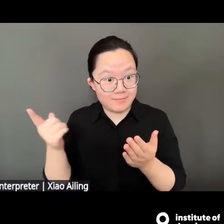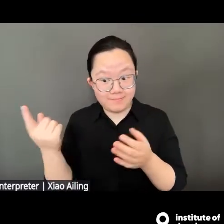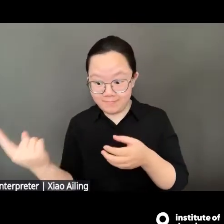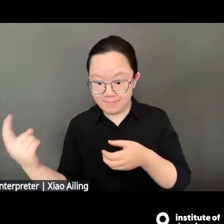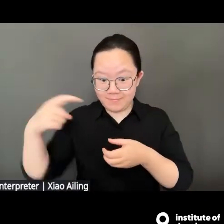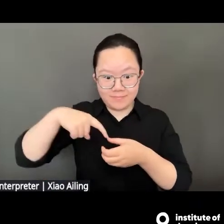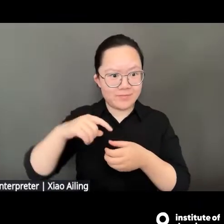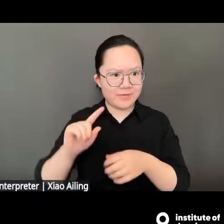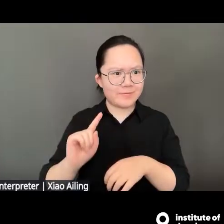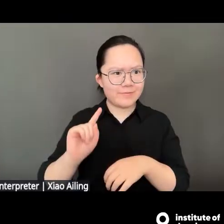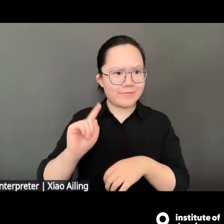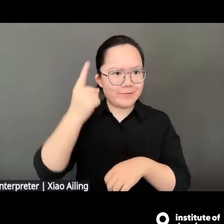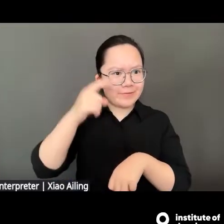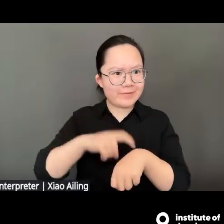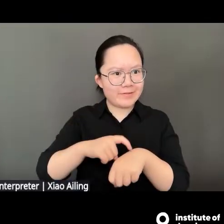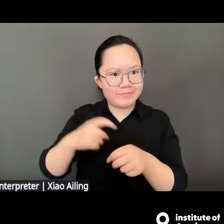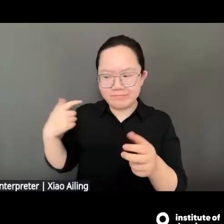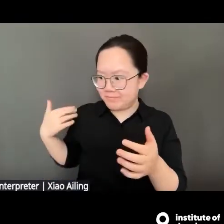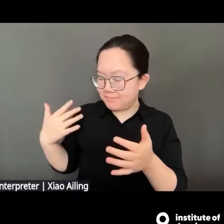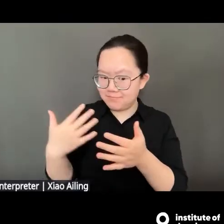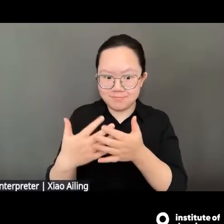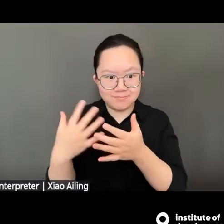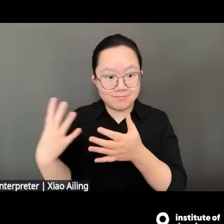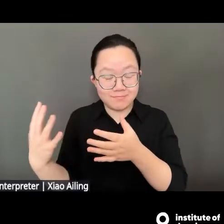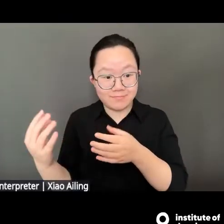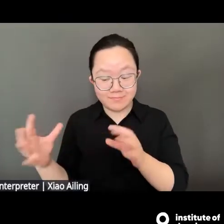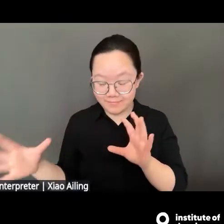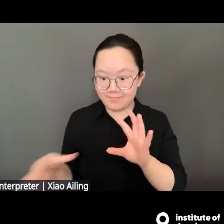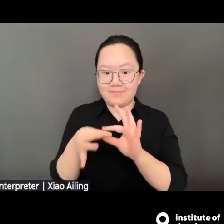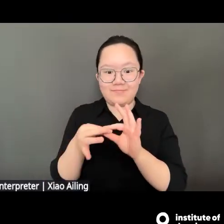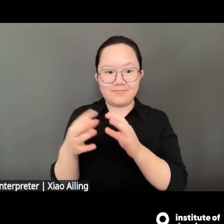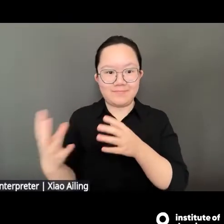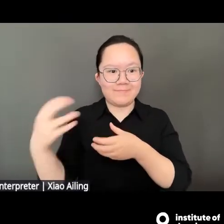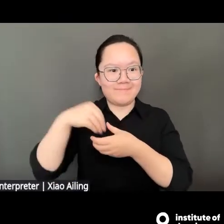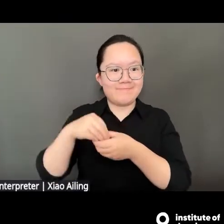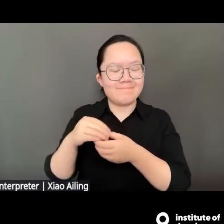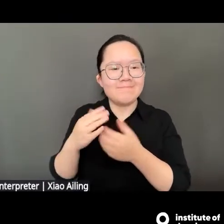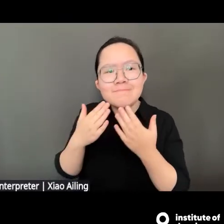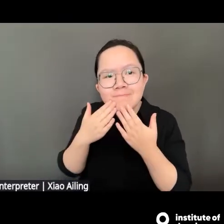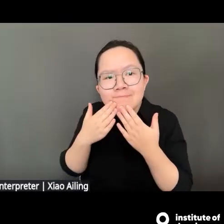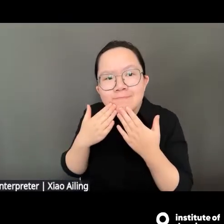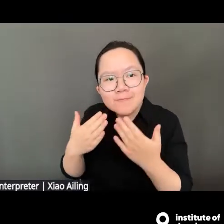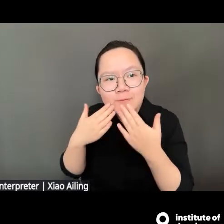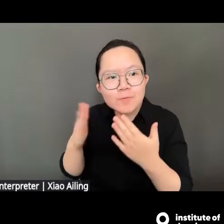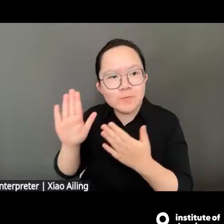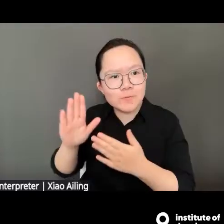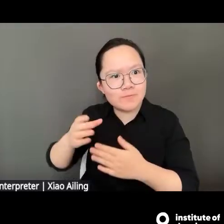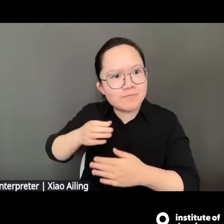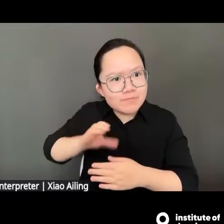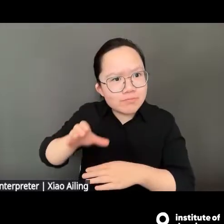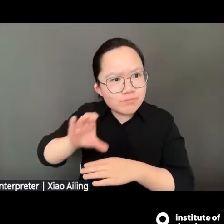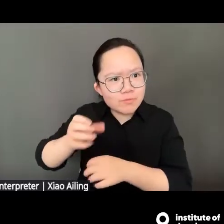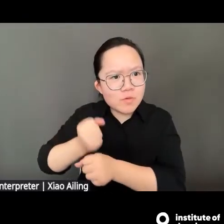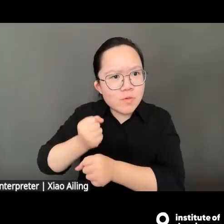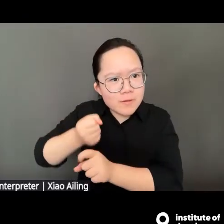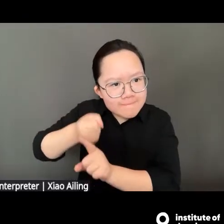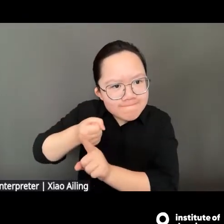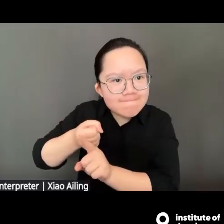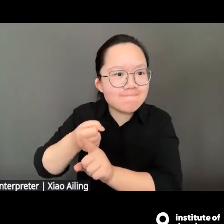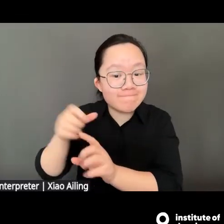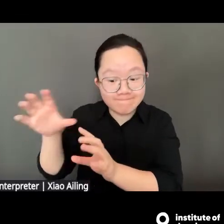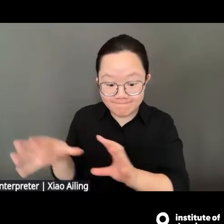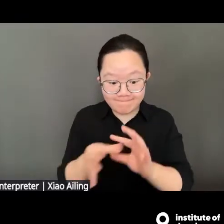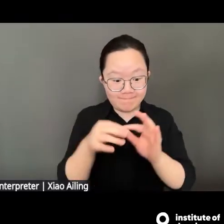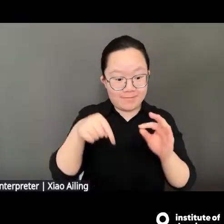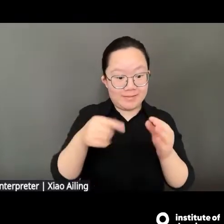time in many years. So Kemi, thanks very much. And thanks for the contribution of FCDO, both for this bulletin, but